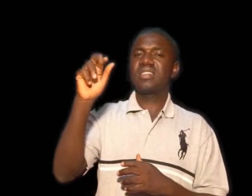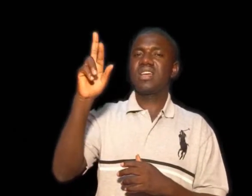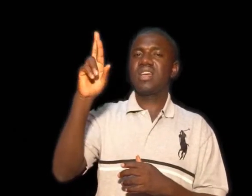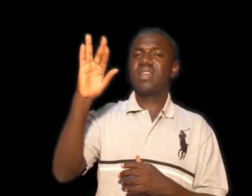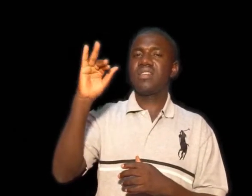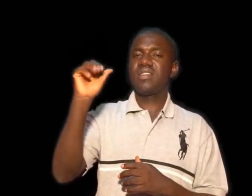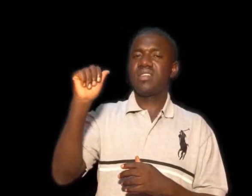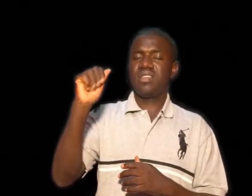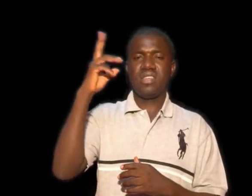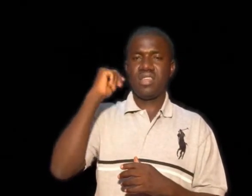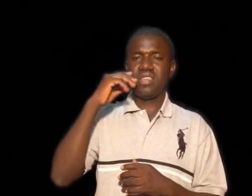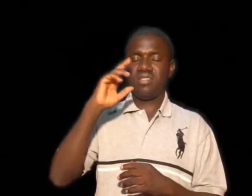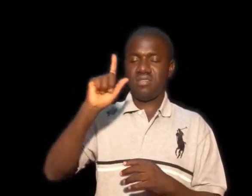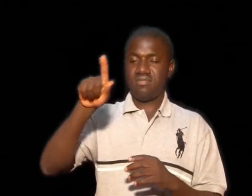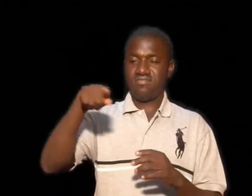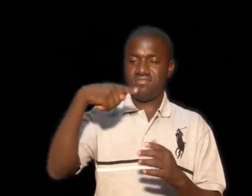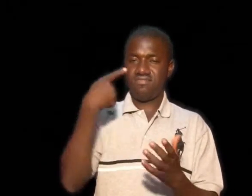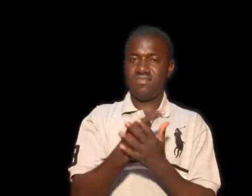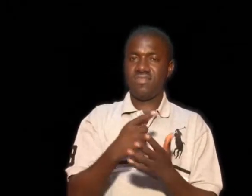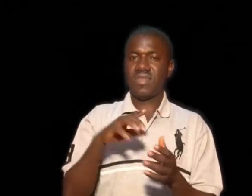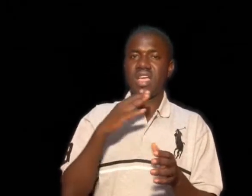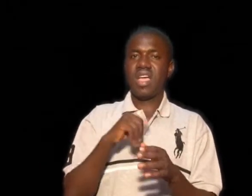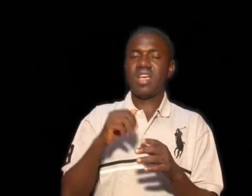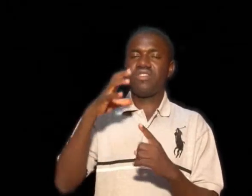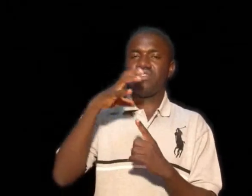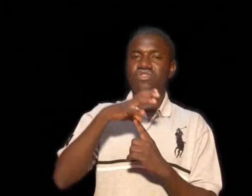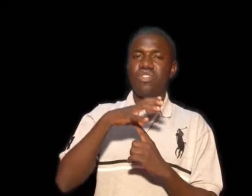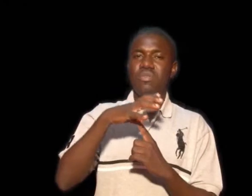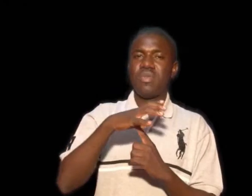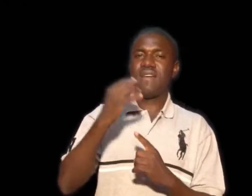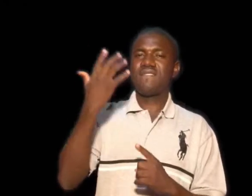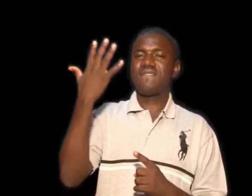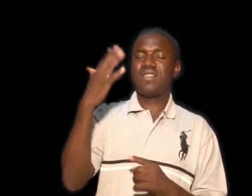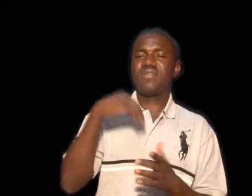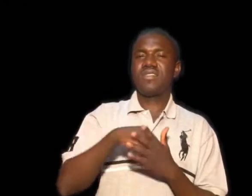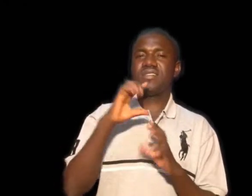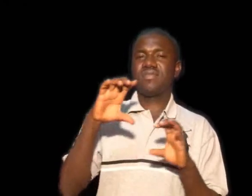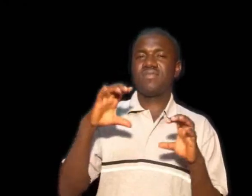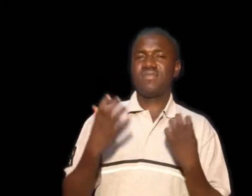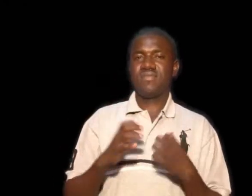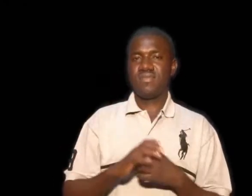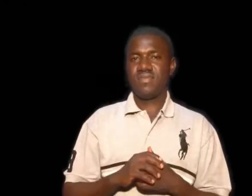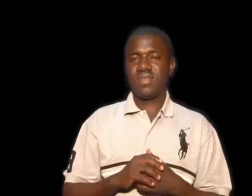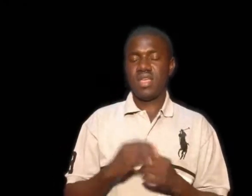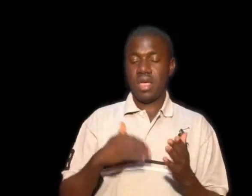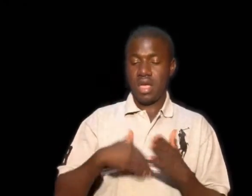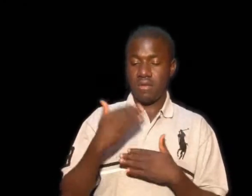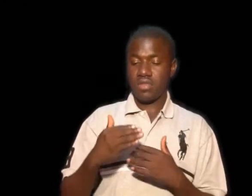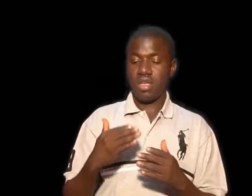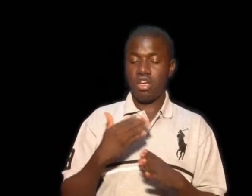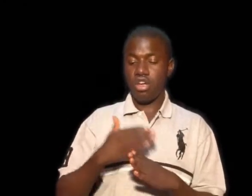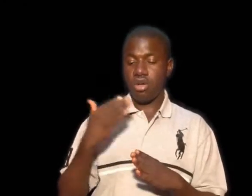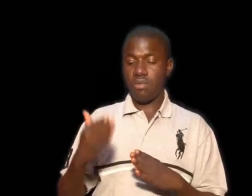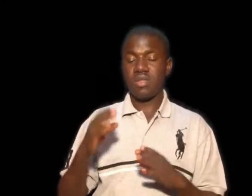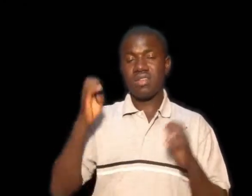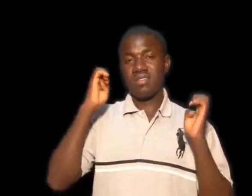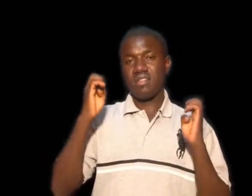Shehu graduated in the top 5 of the class overall and top of the class in the leprosy section. After completing his